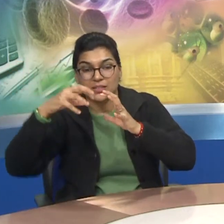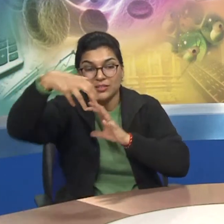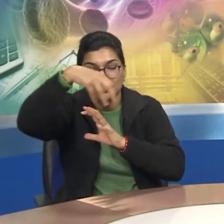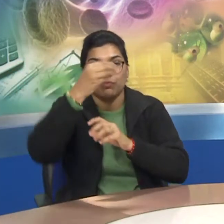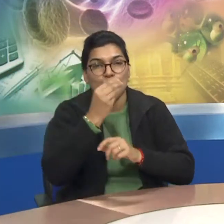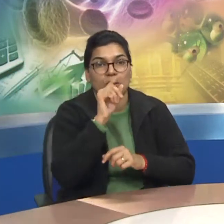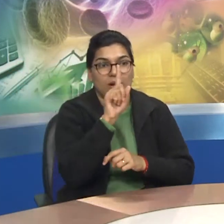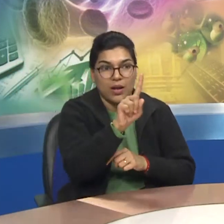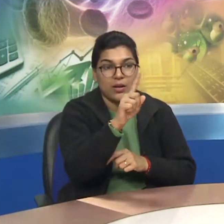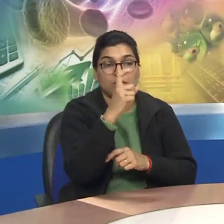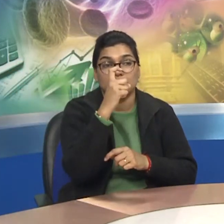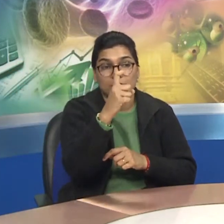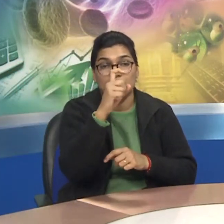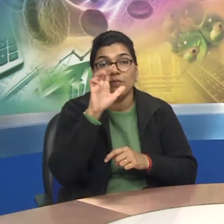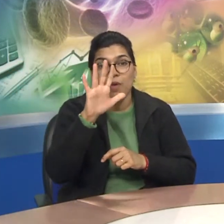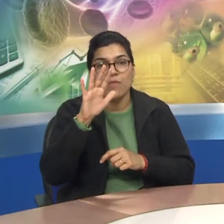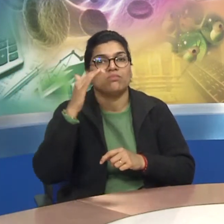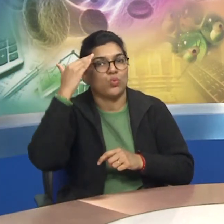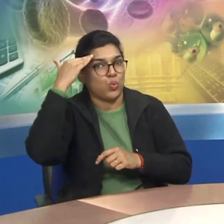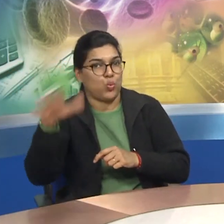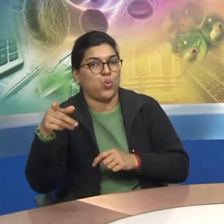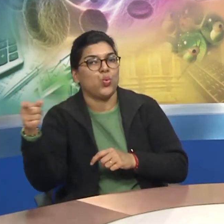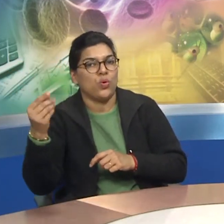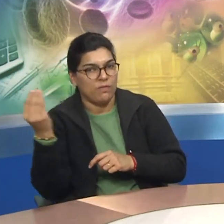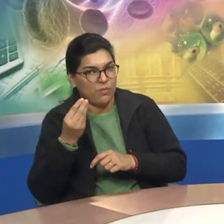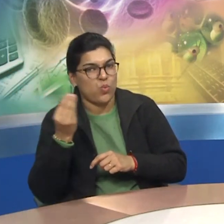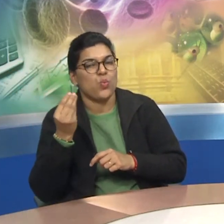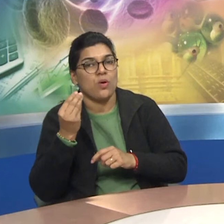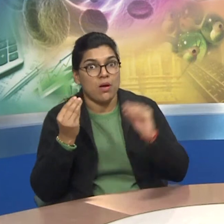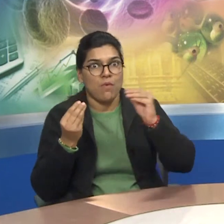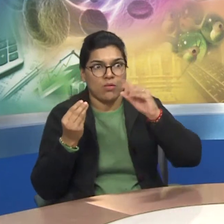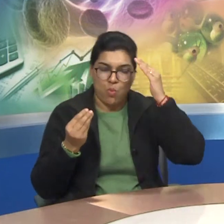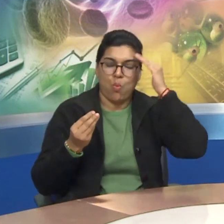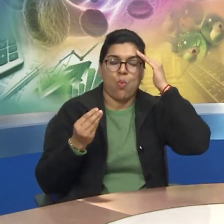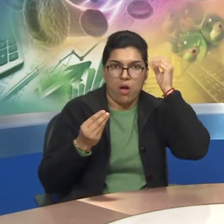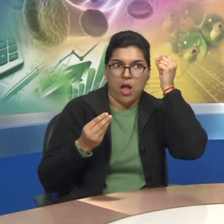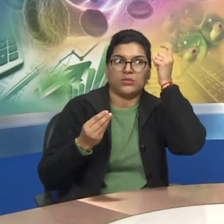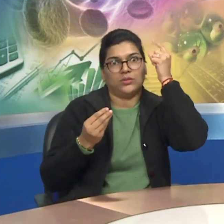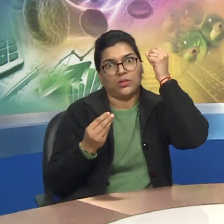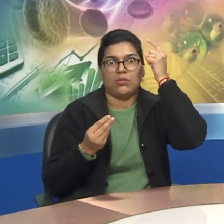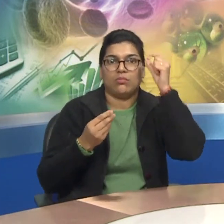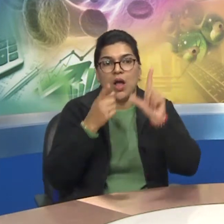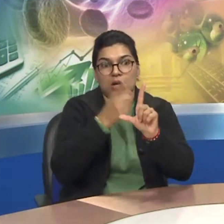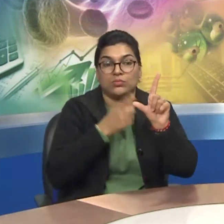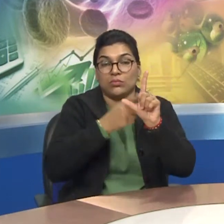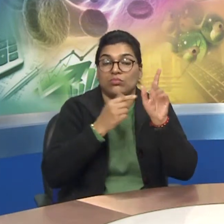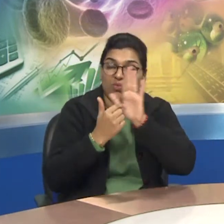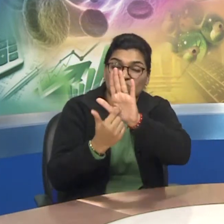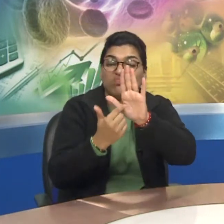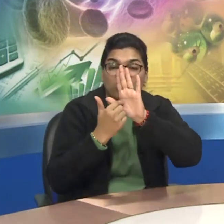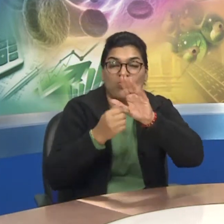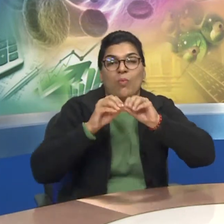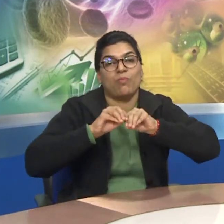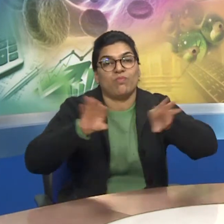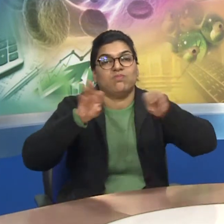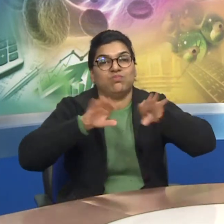year. And now it is celebrated in more than 175 countries every